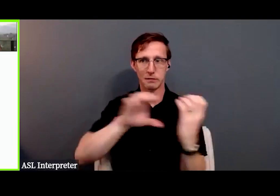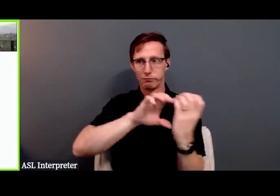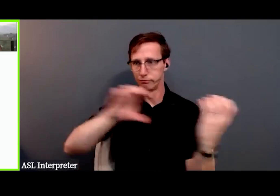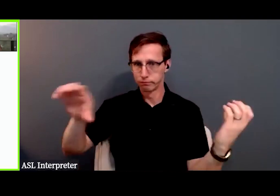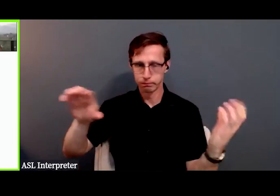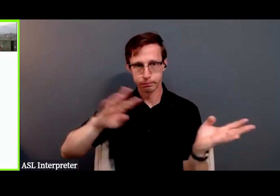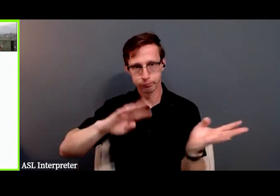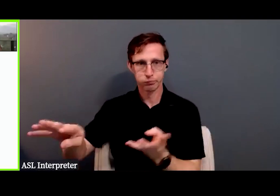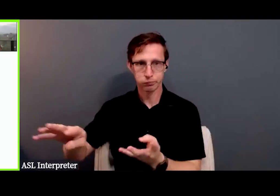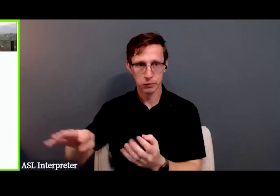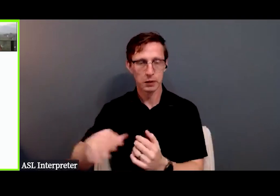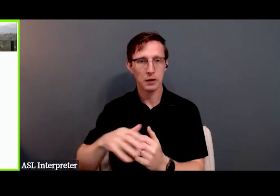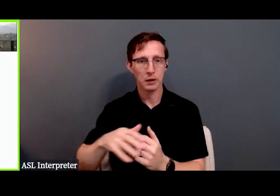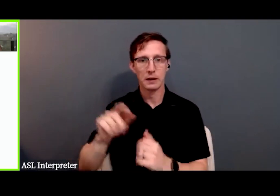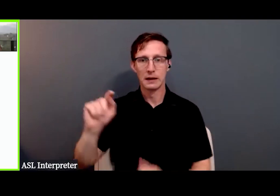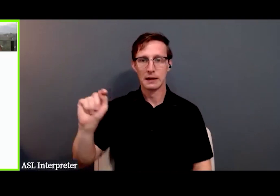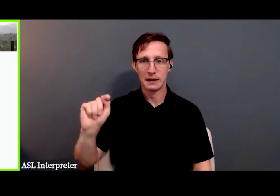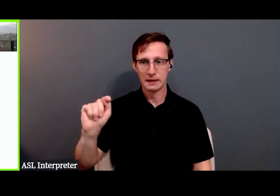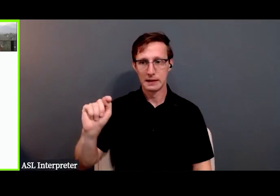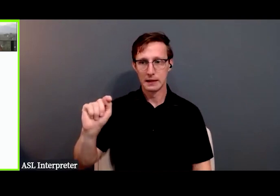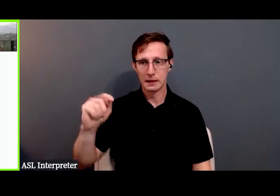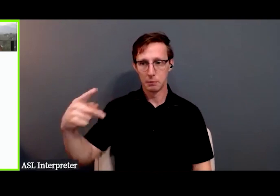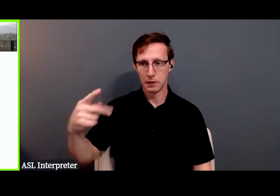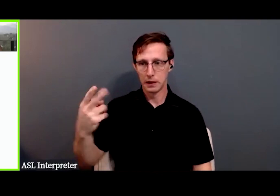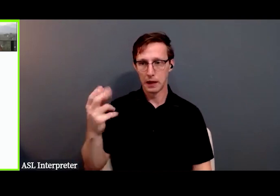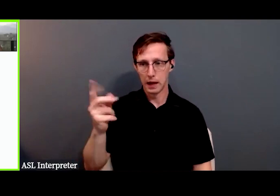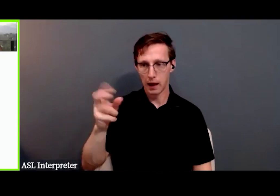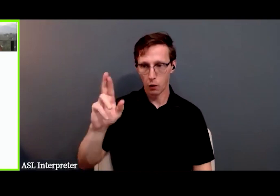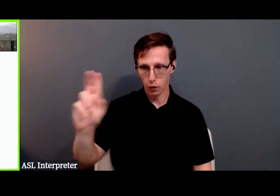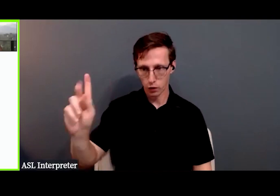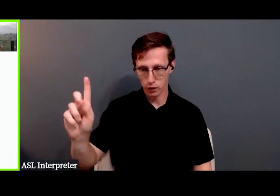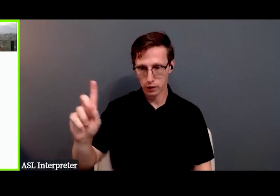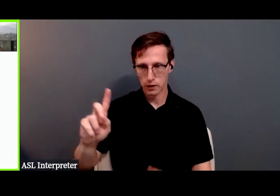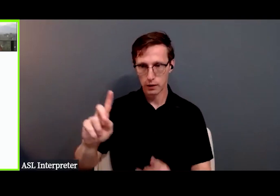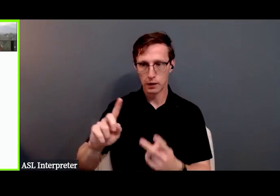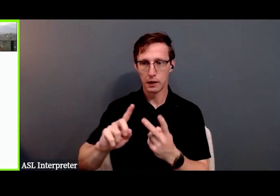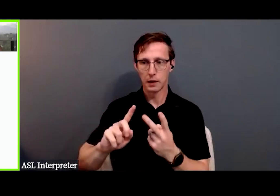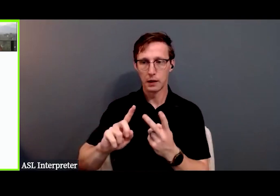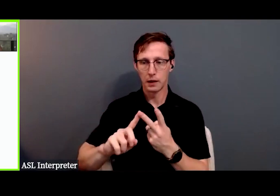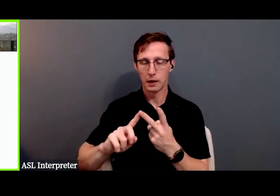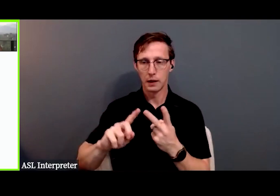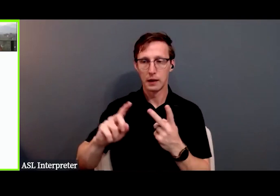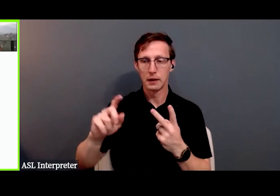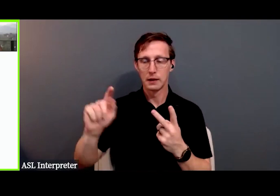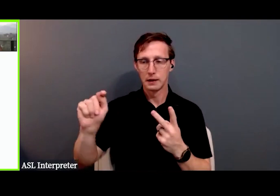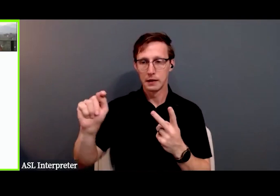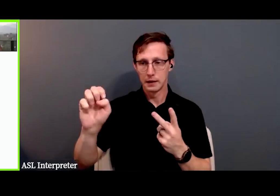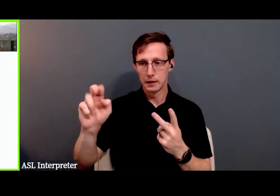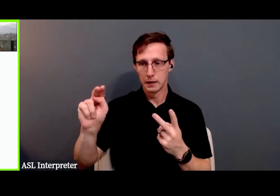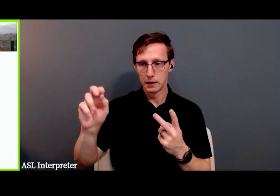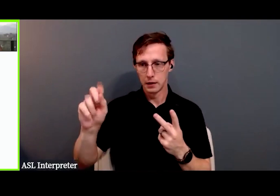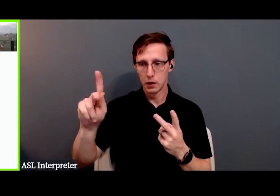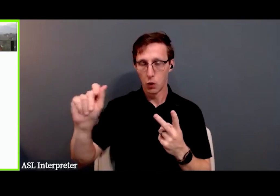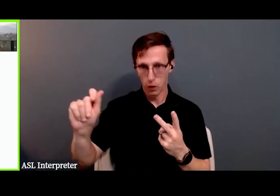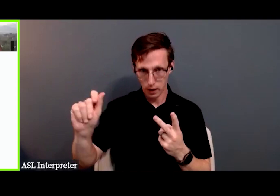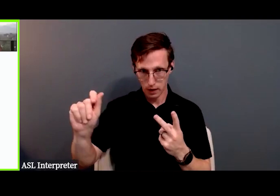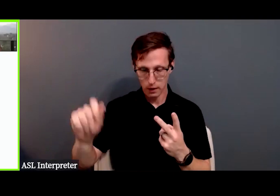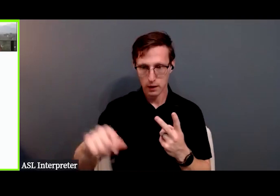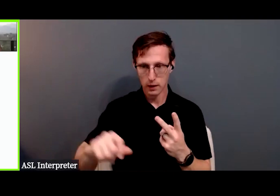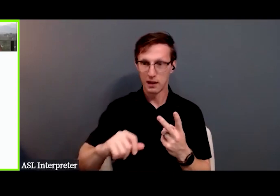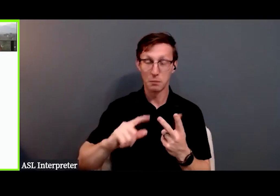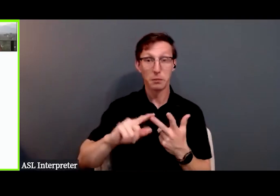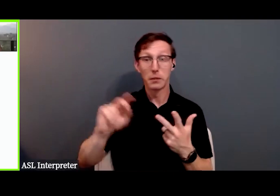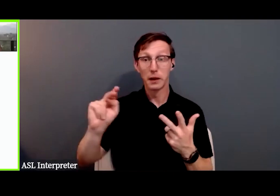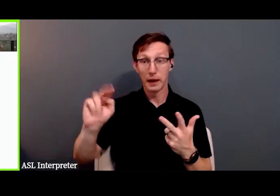contractors for the city are TP Howard and Tanoka. We are also working closely with NCDOT and their contractors, and we are